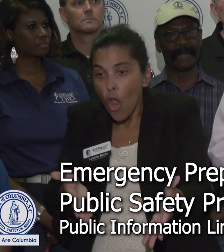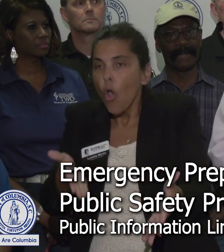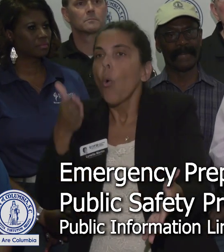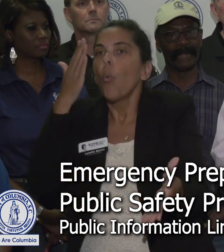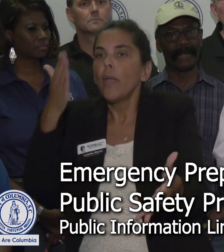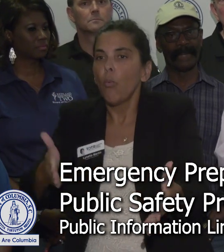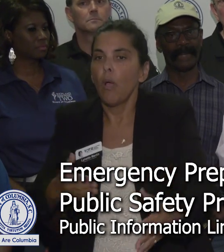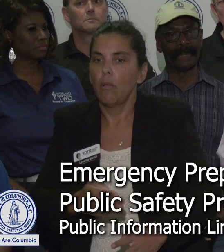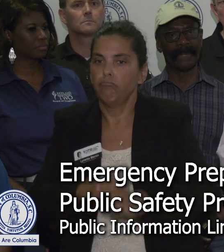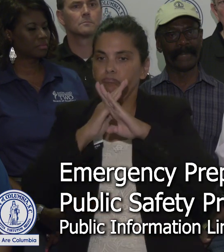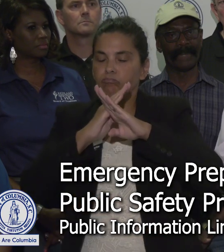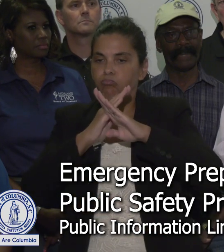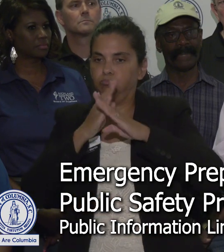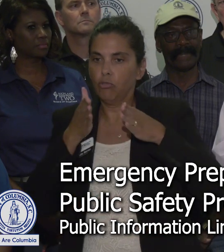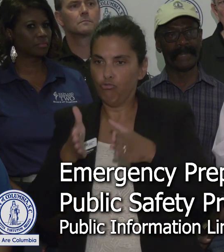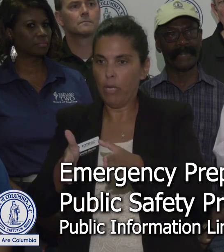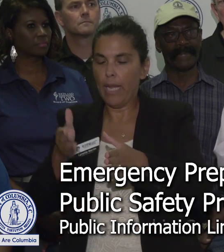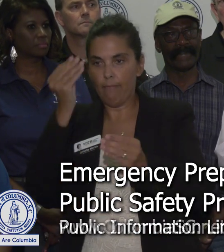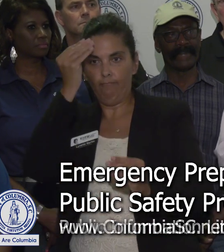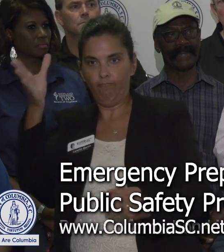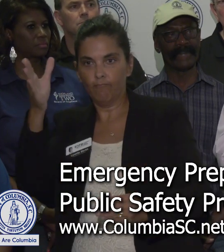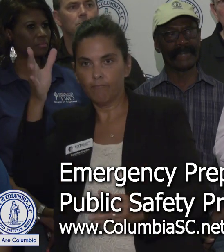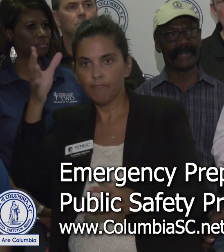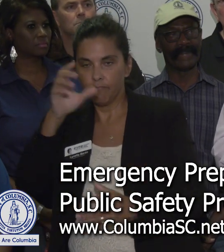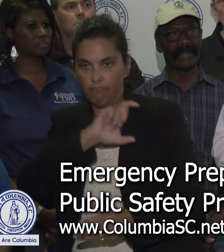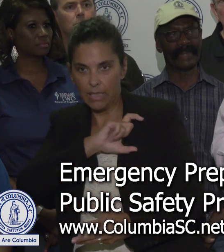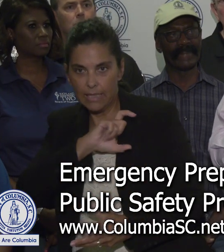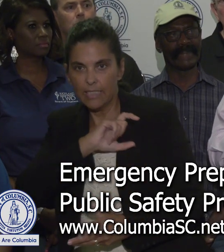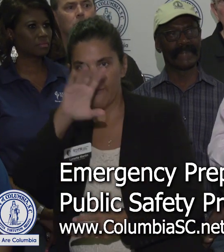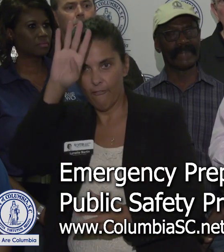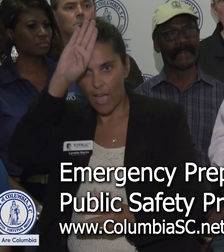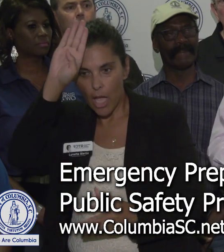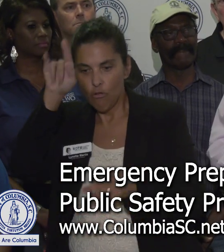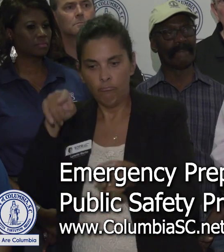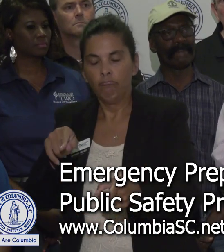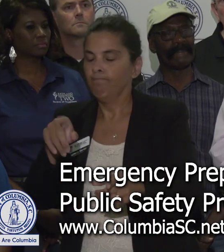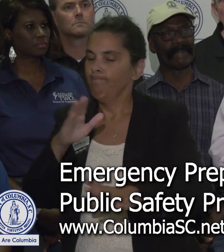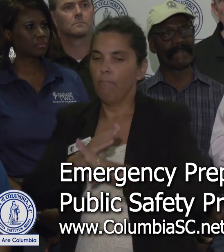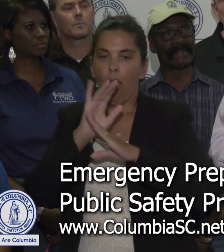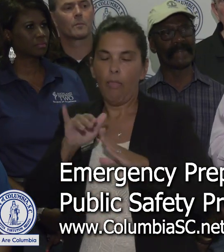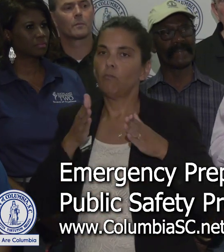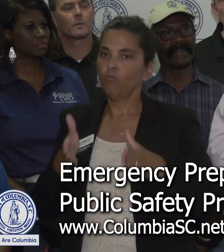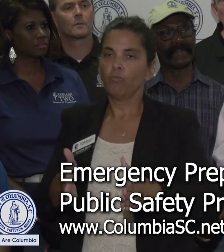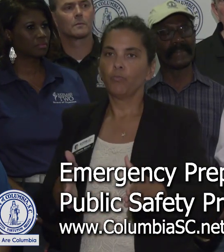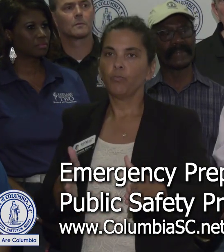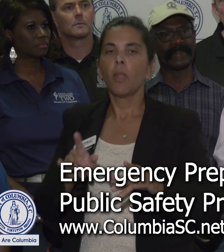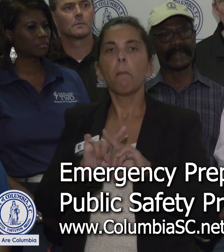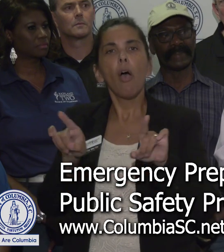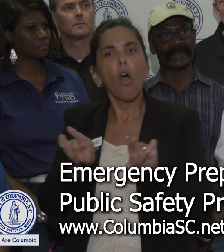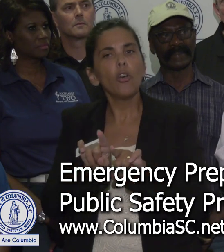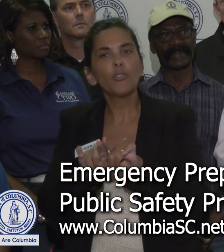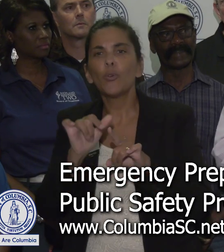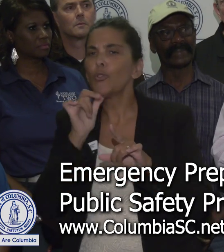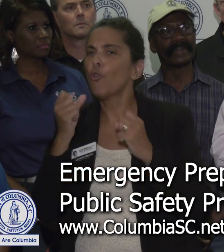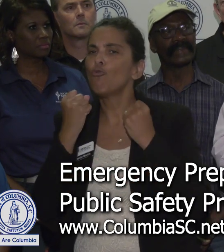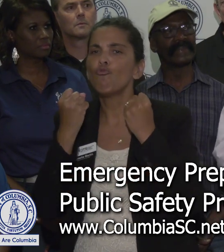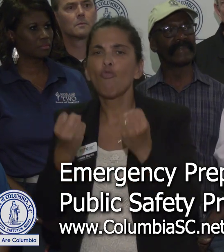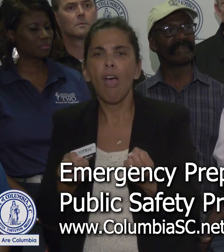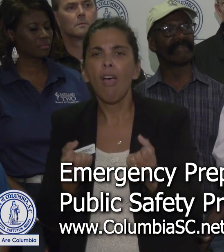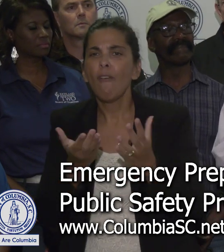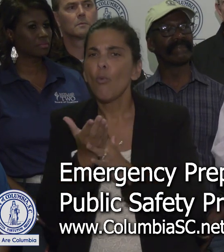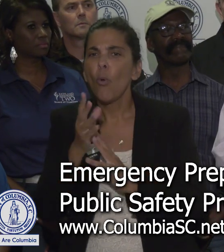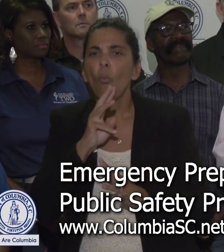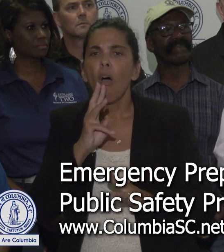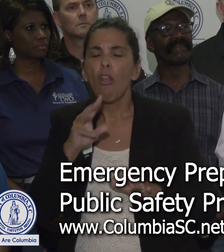and notify the police and fire department that street's blocked off. But we also want to make sure we don't drive through standing